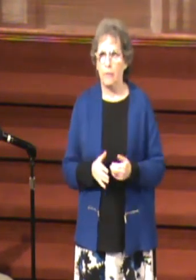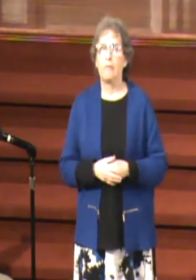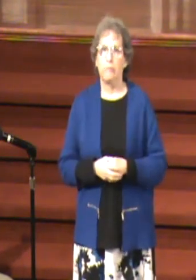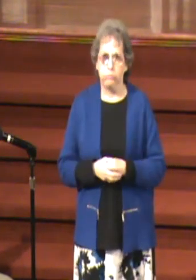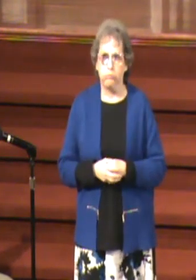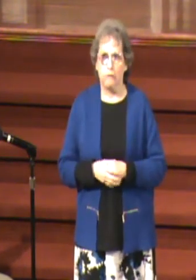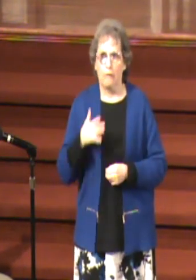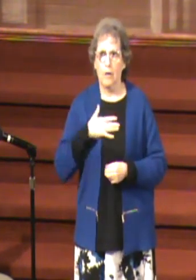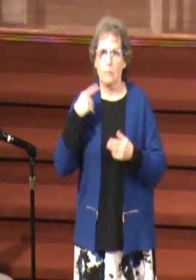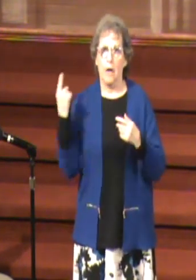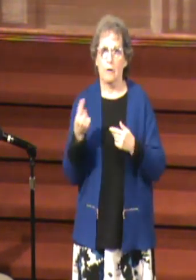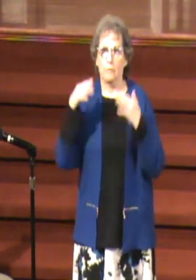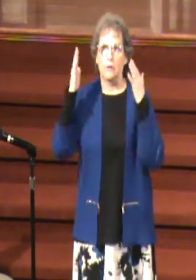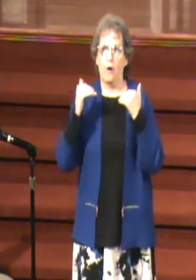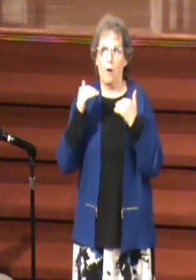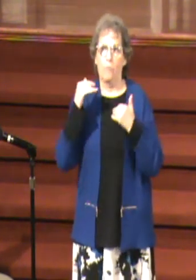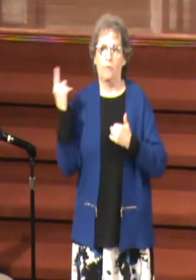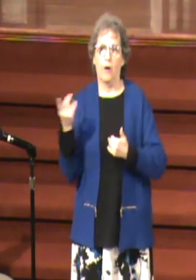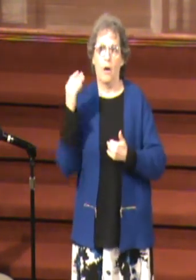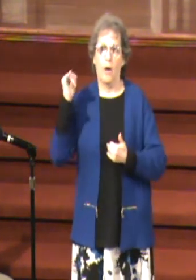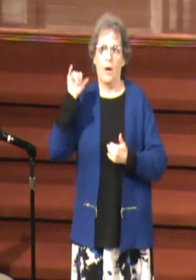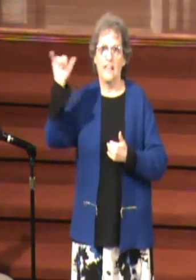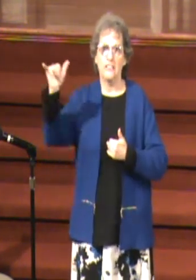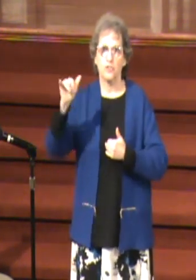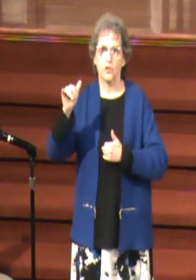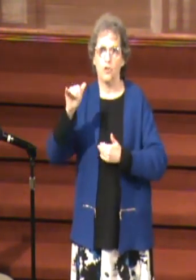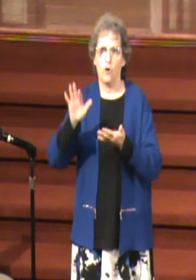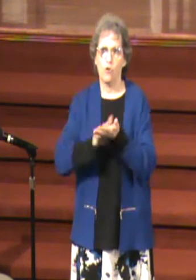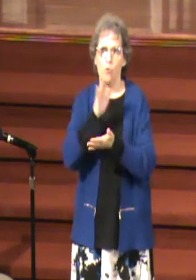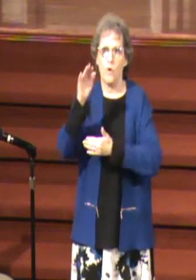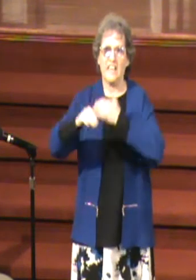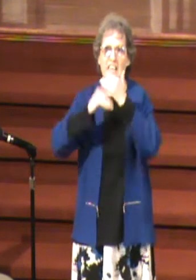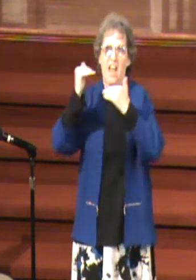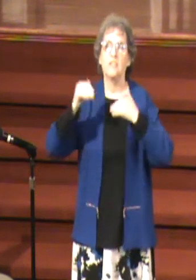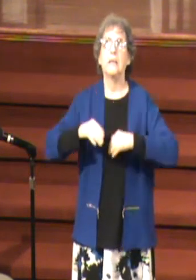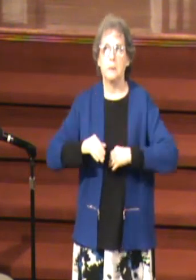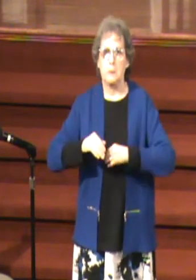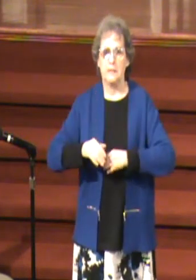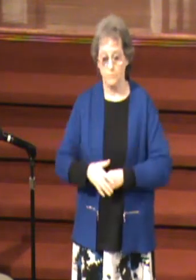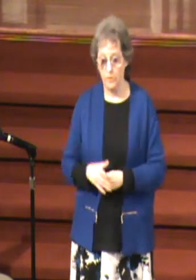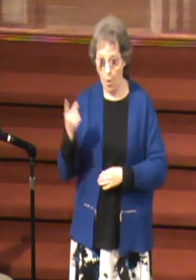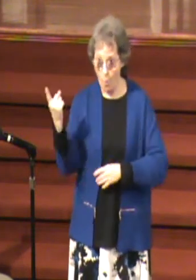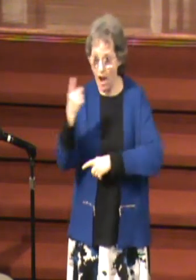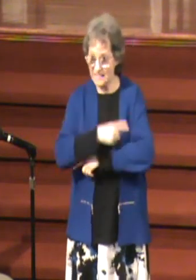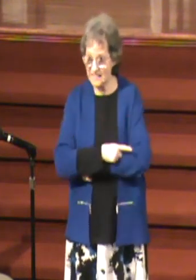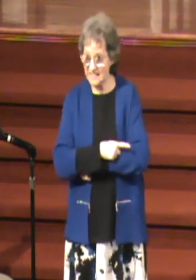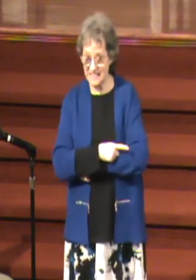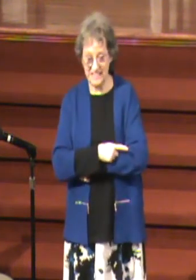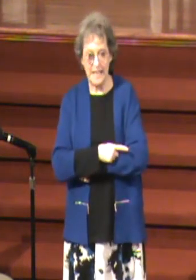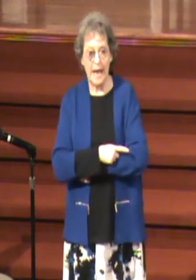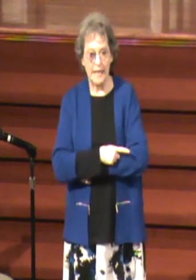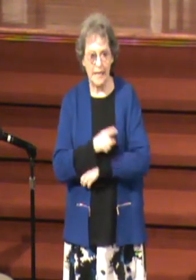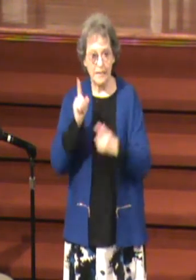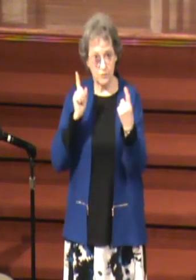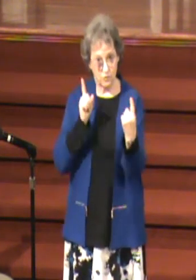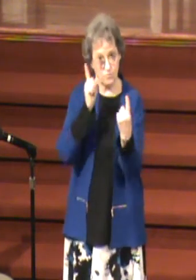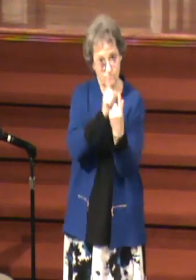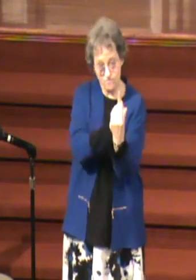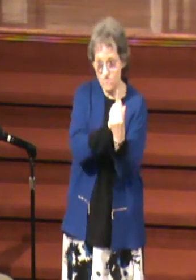eternal glory. And so, on a day, she came to someone, a friend,